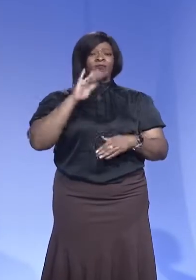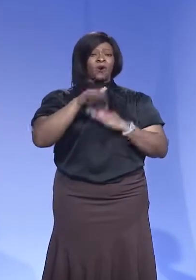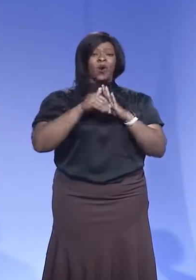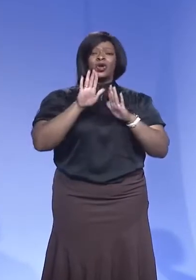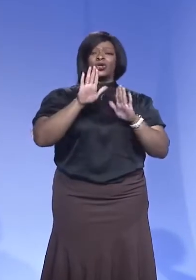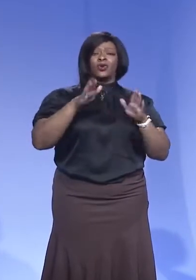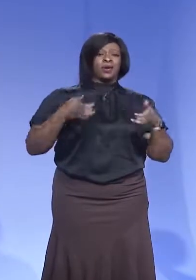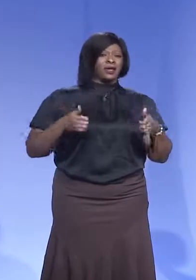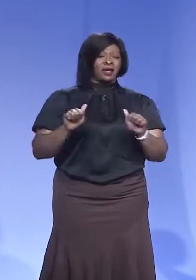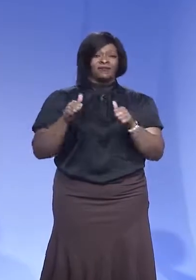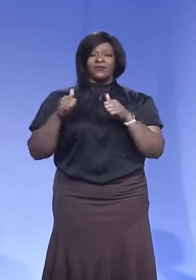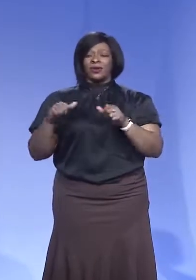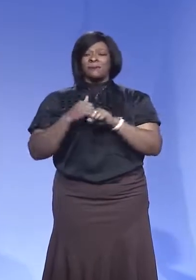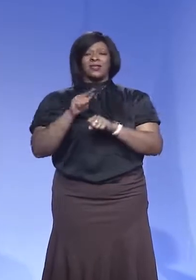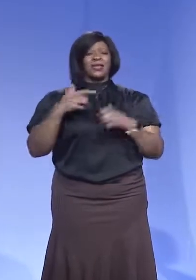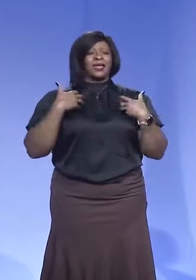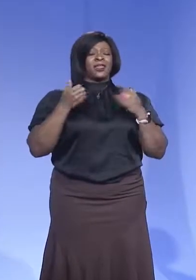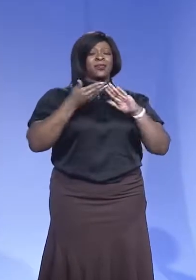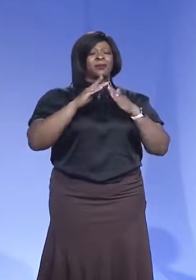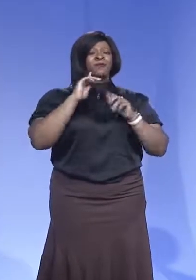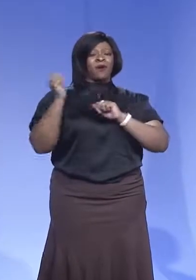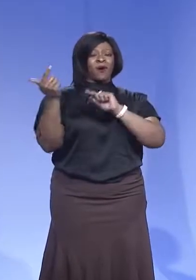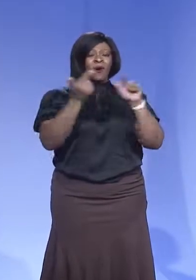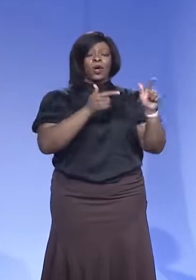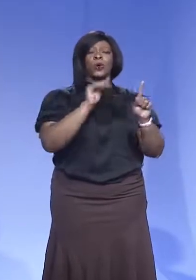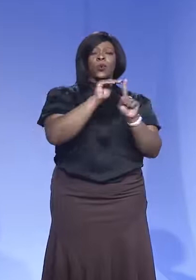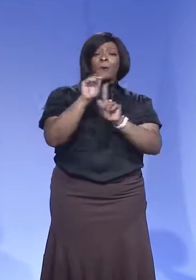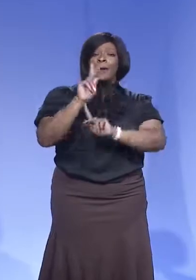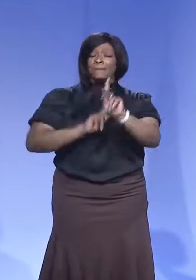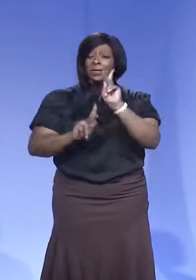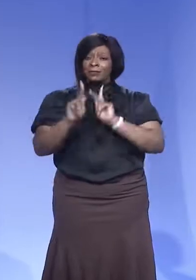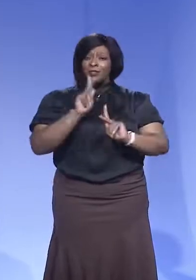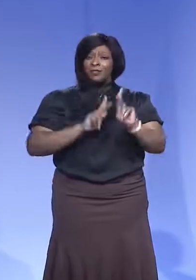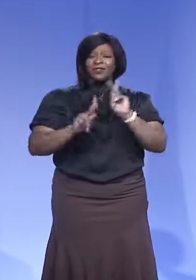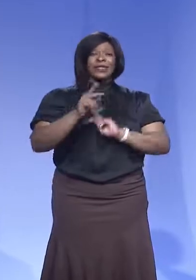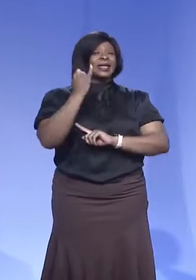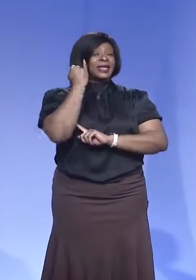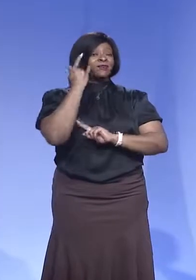efforts to make this a healthy community for all, and then remind people,